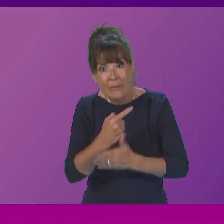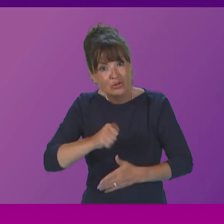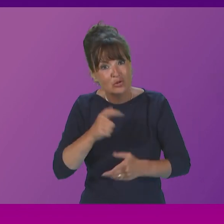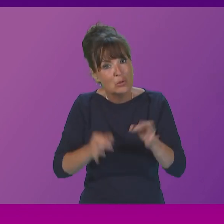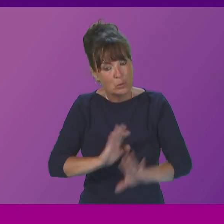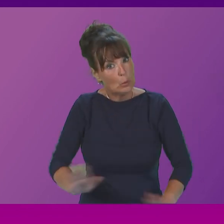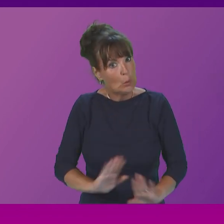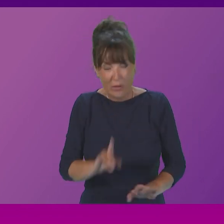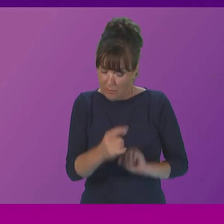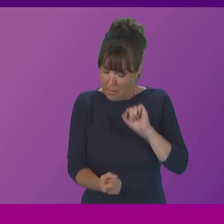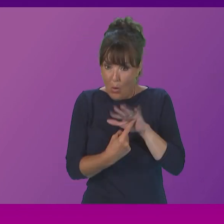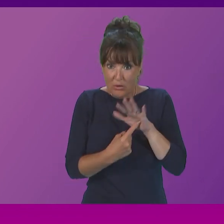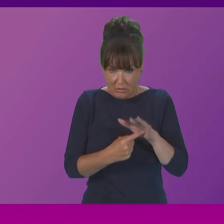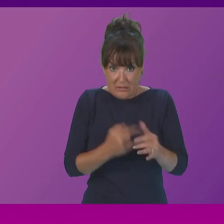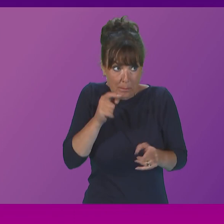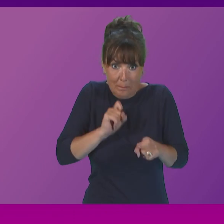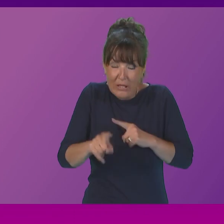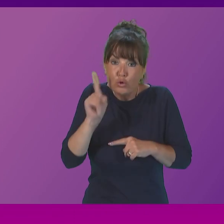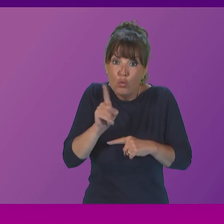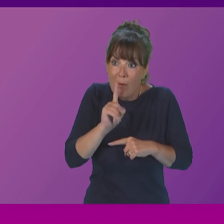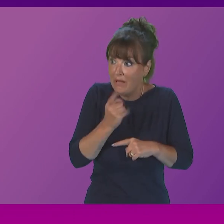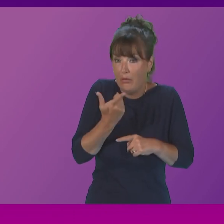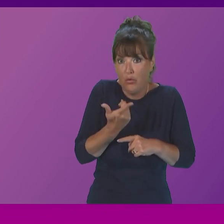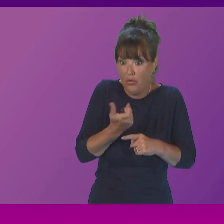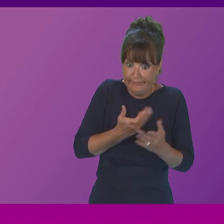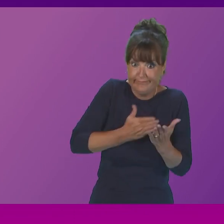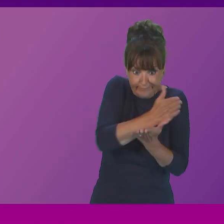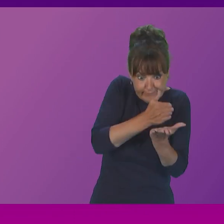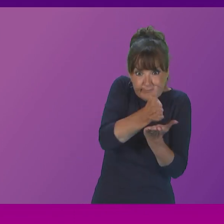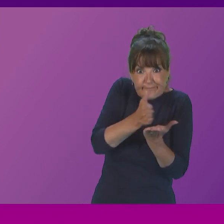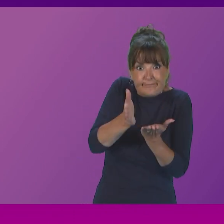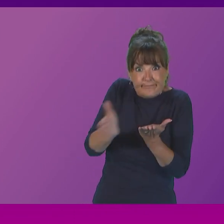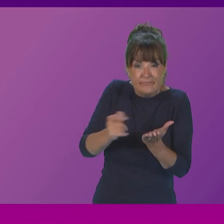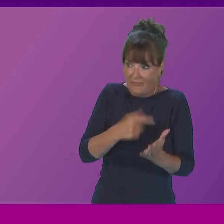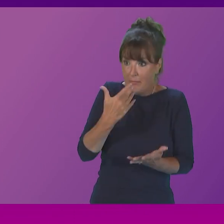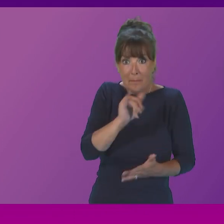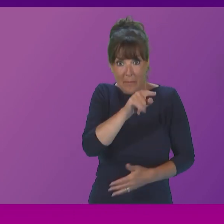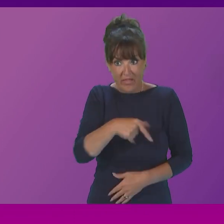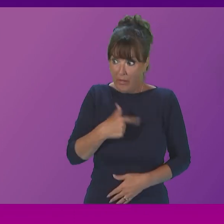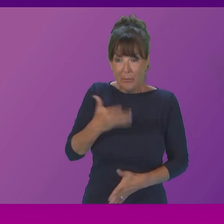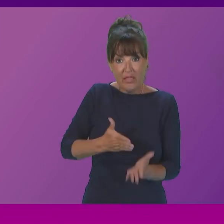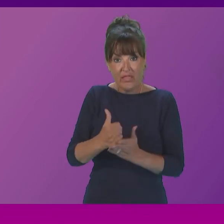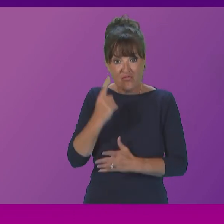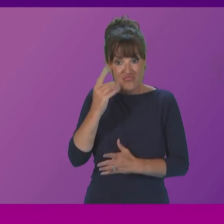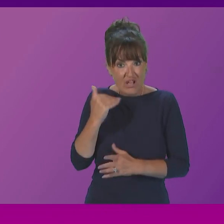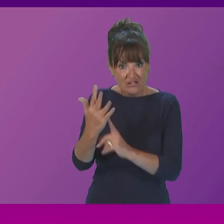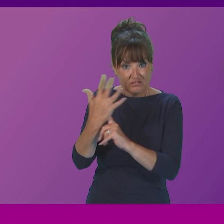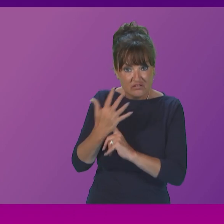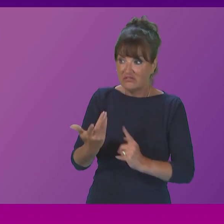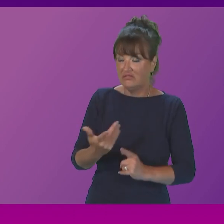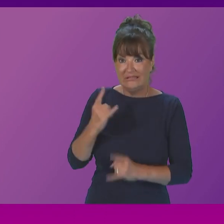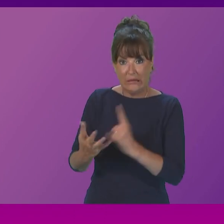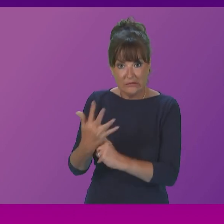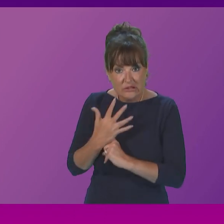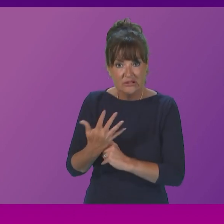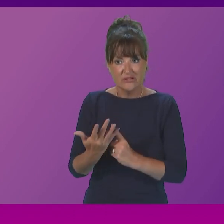is particularly important for marginalised women, who are at the intersections often experience racist, sexist abuse. And that is